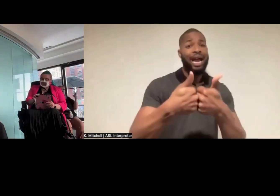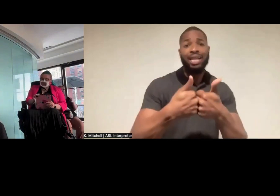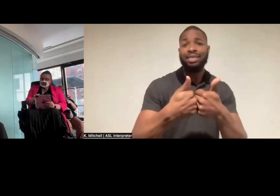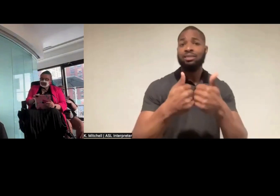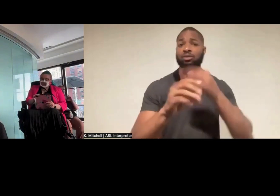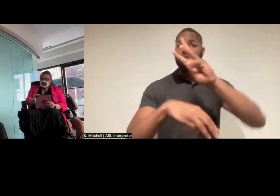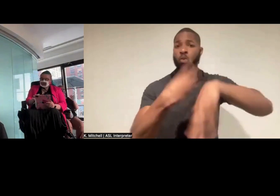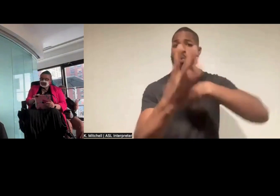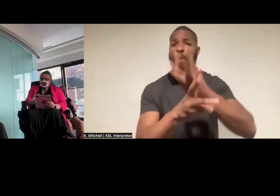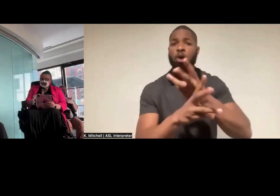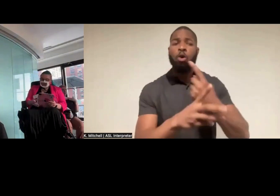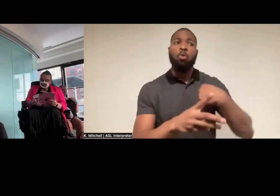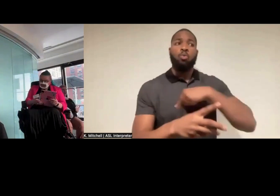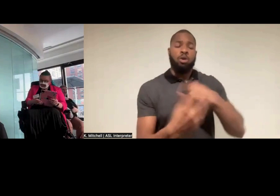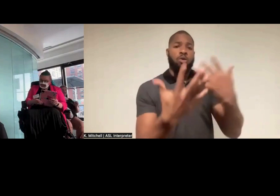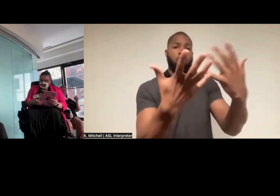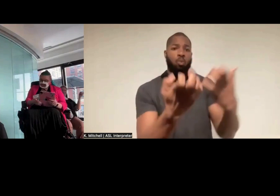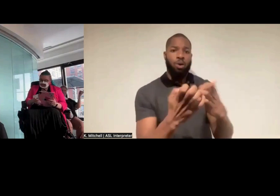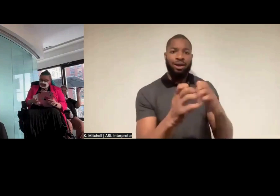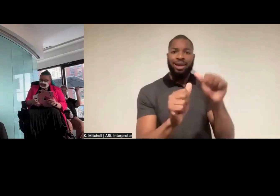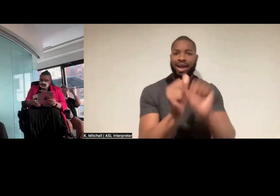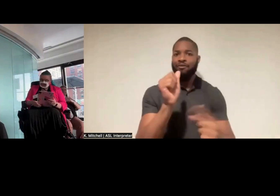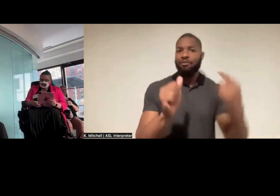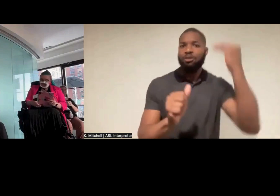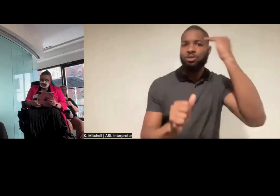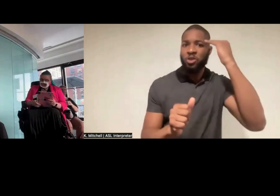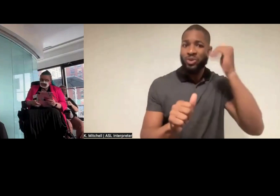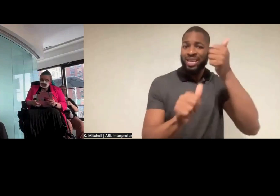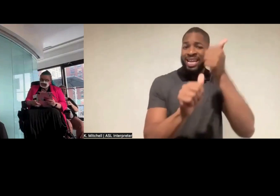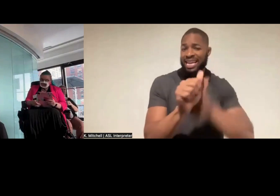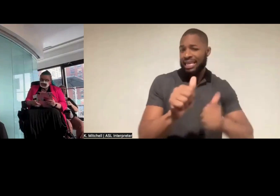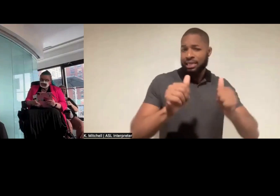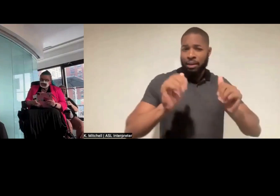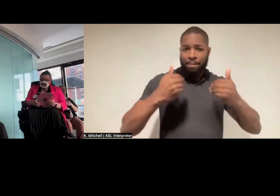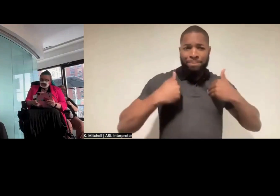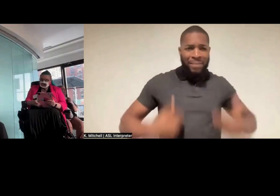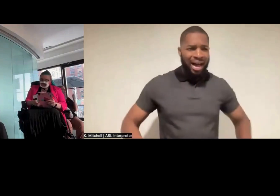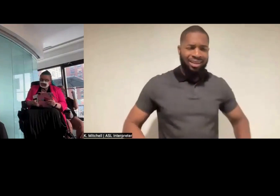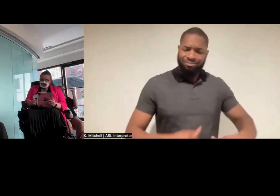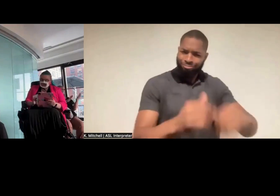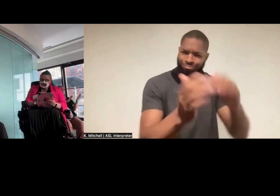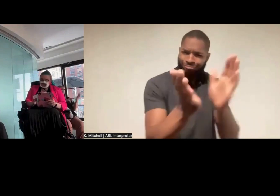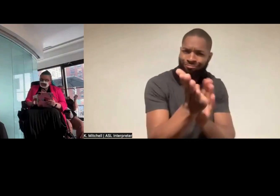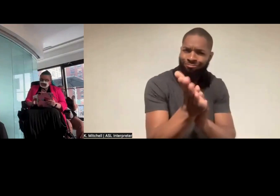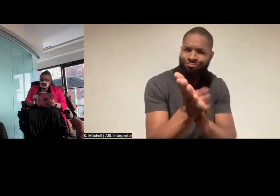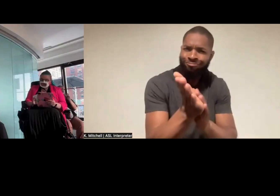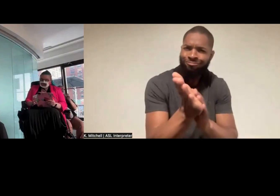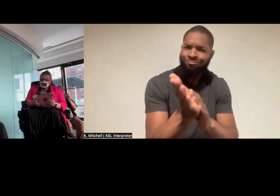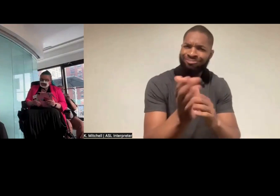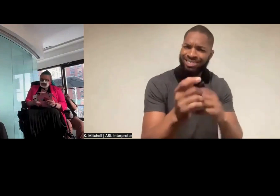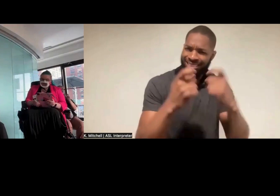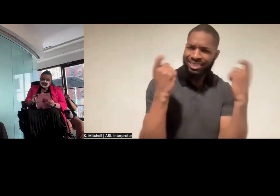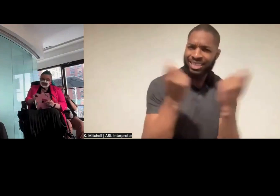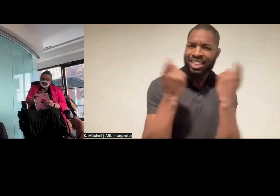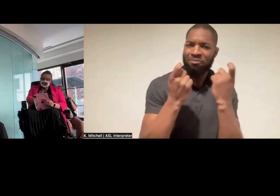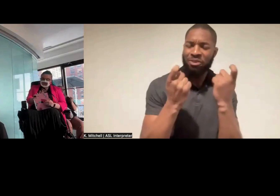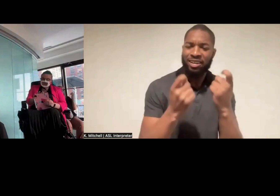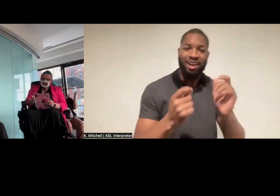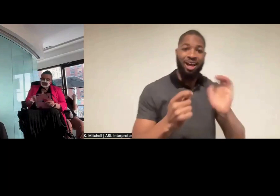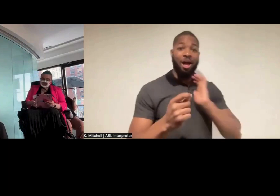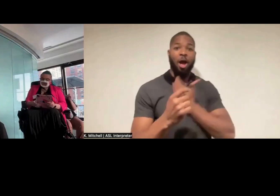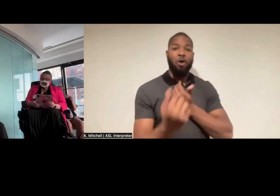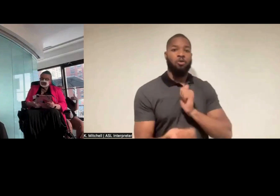bodies are celebrated. And this approach is particularly transformative because it rejects